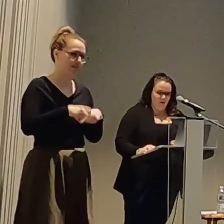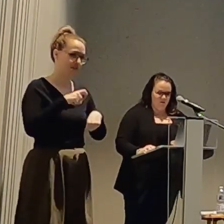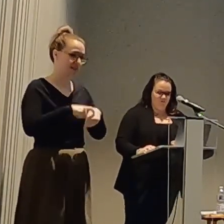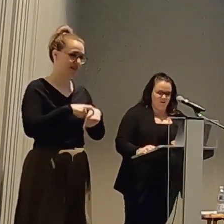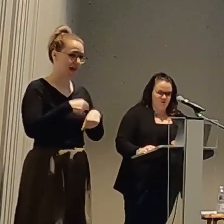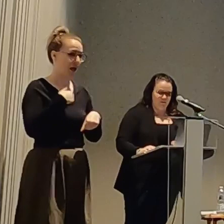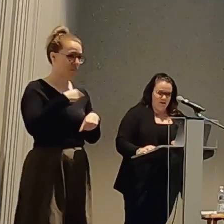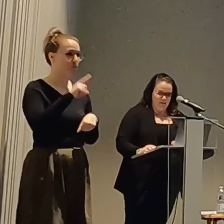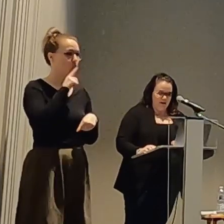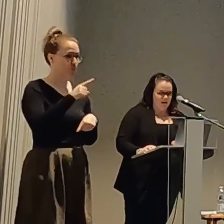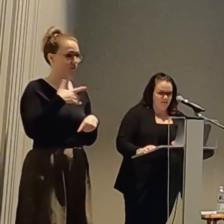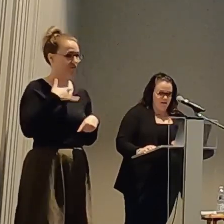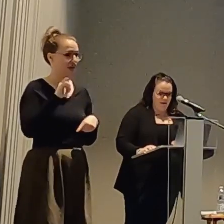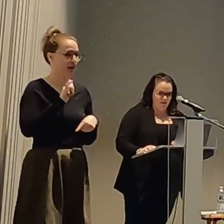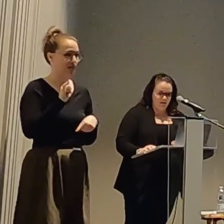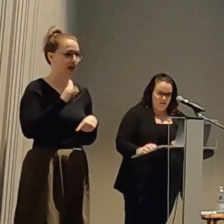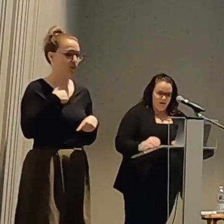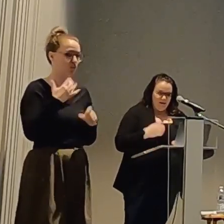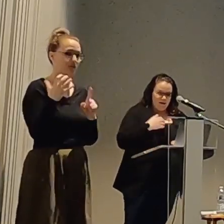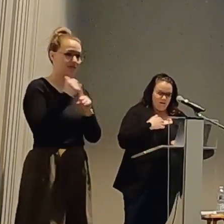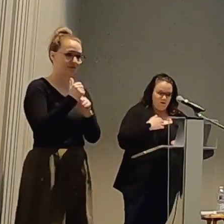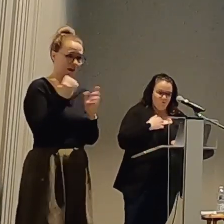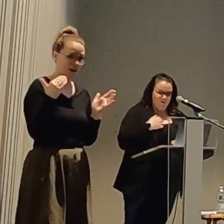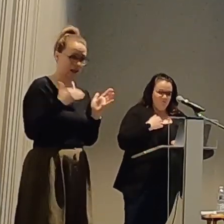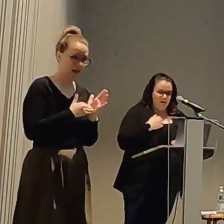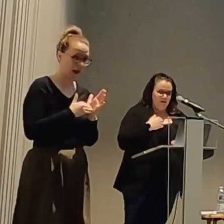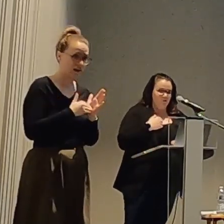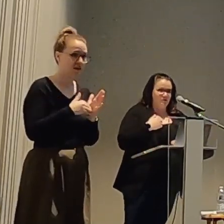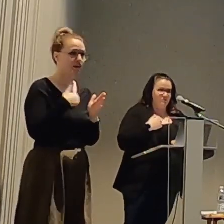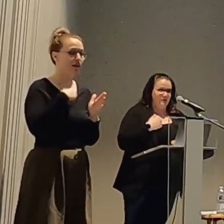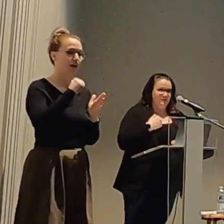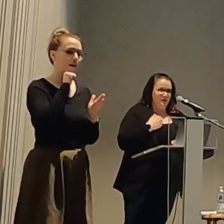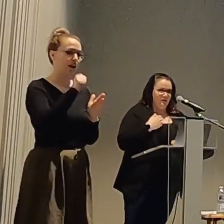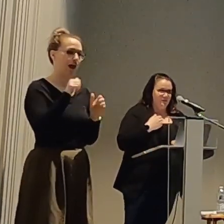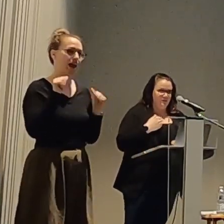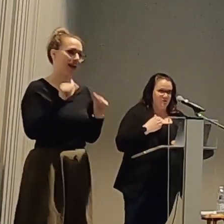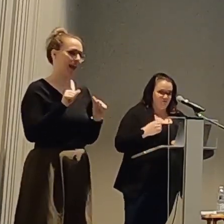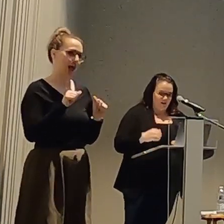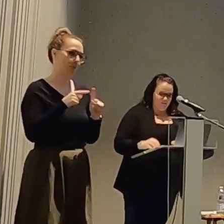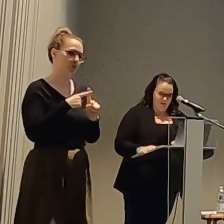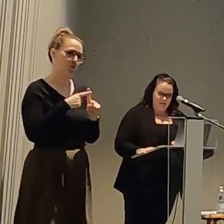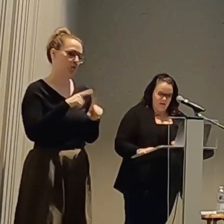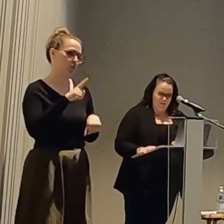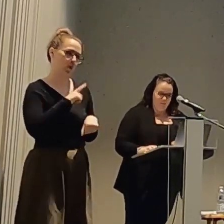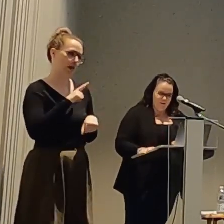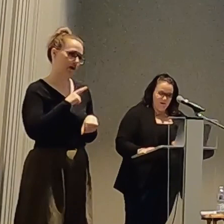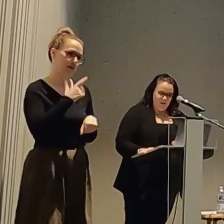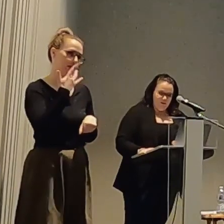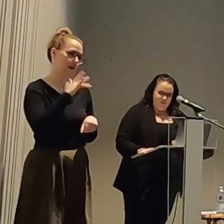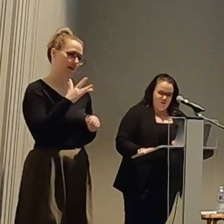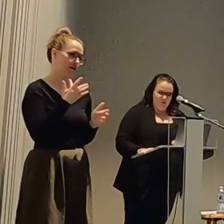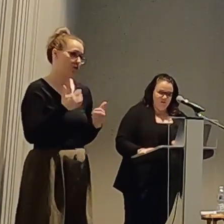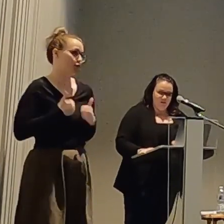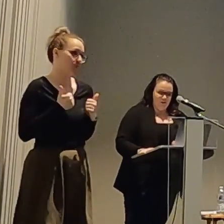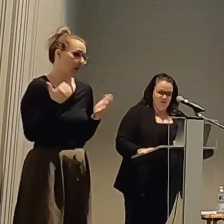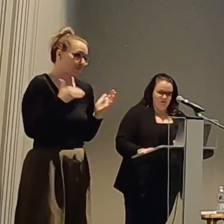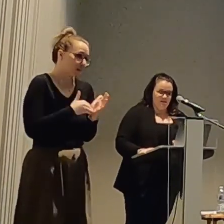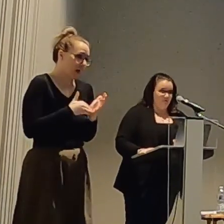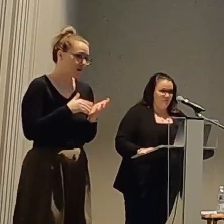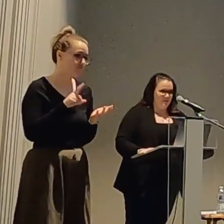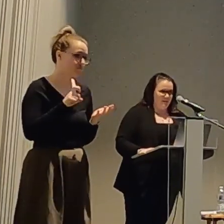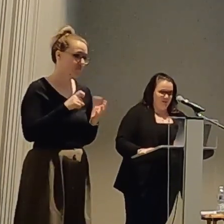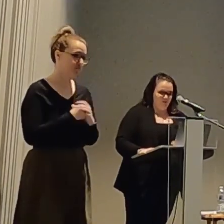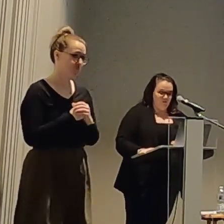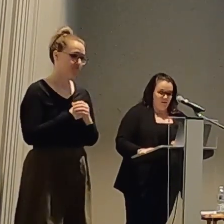we were all on the verge of getting attacked again, and that I wouldn't be able to be as lucky to survive this time. She notes that she